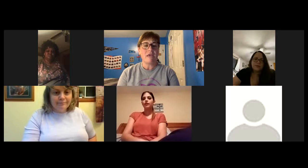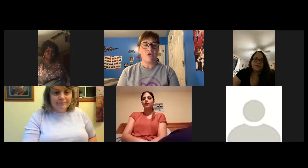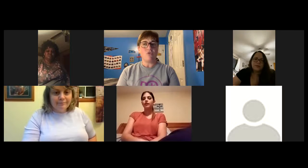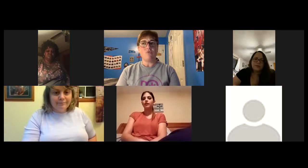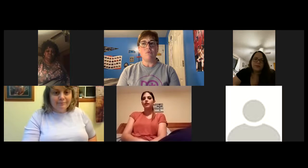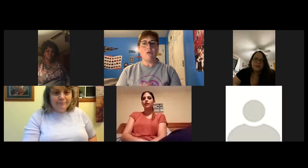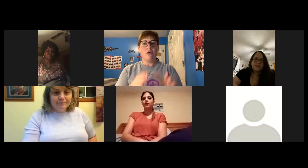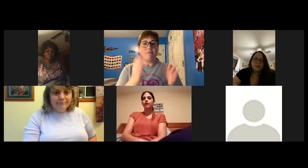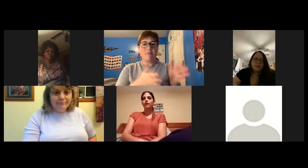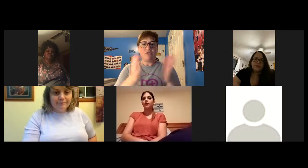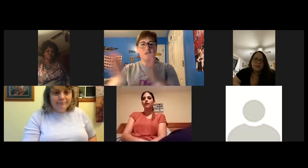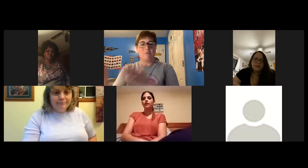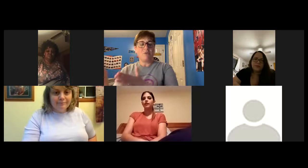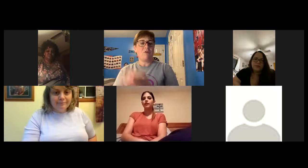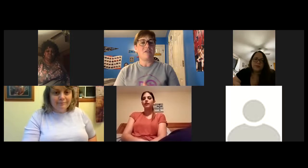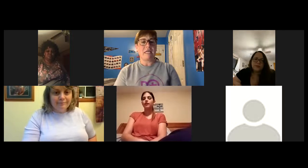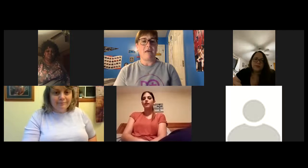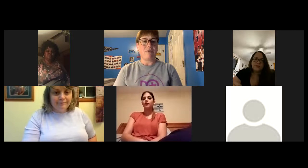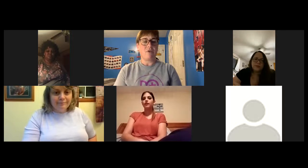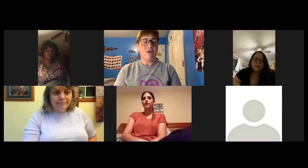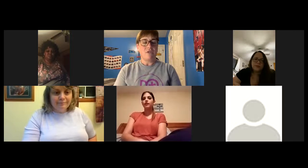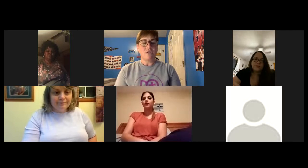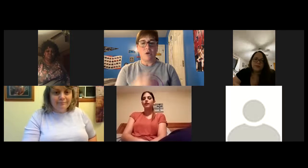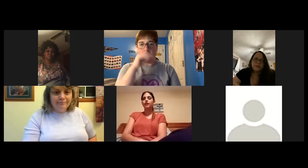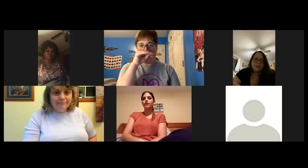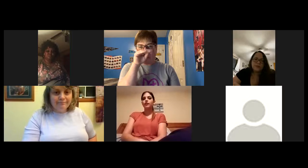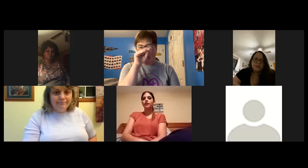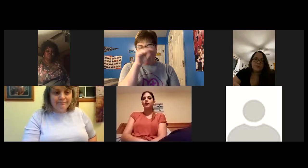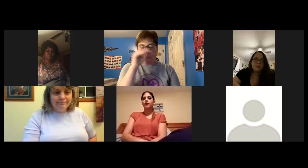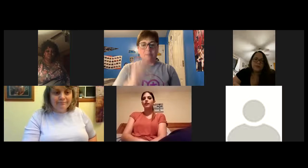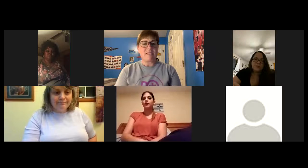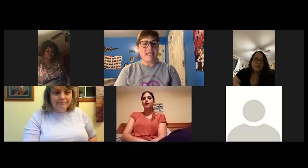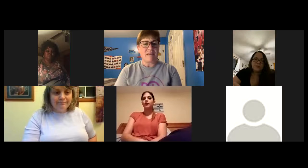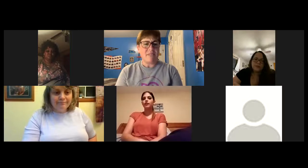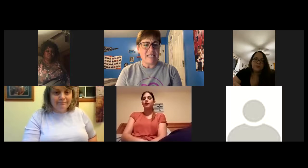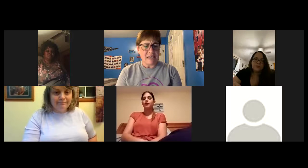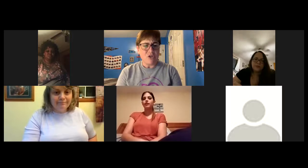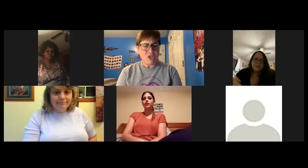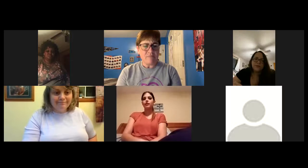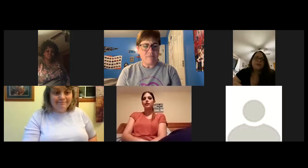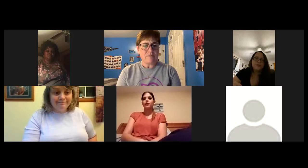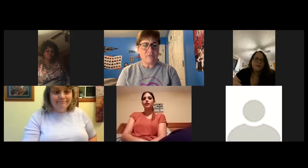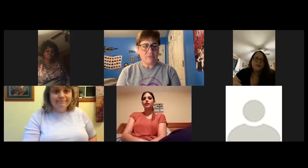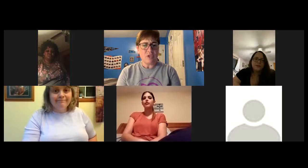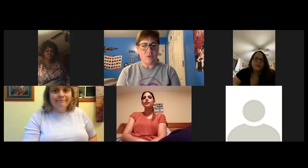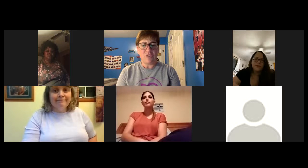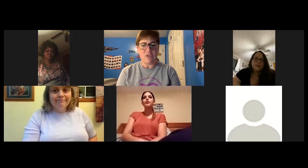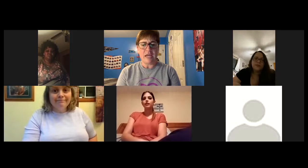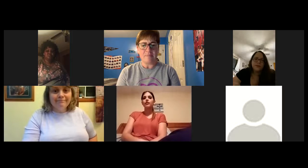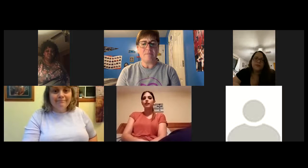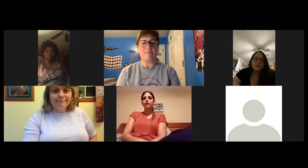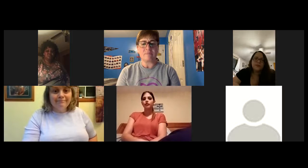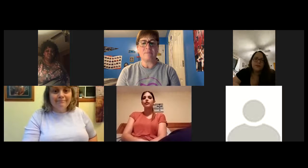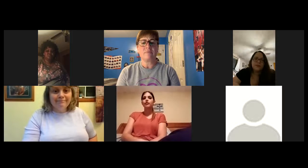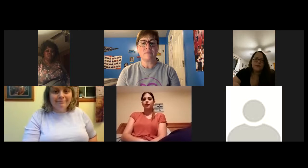it'll make you be able just to put them all together. So does that sound good? Y'all want to do